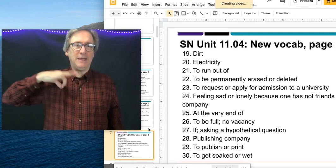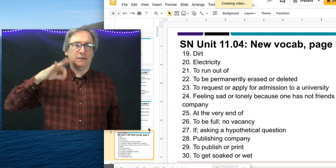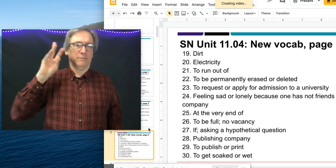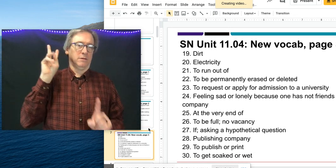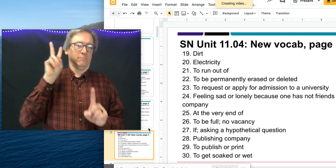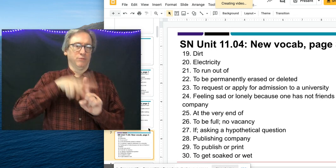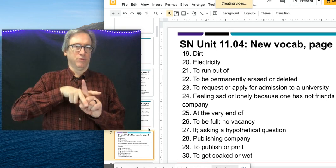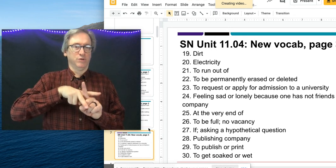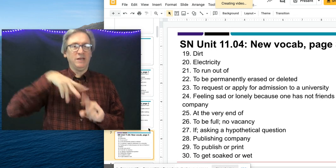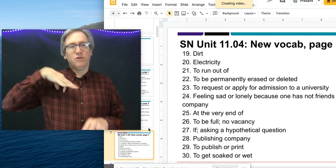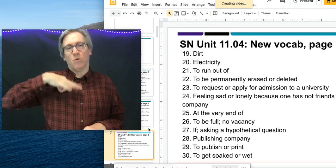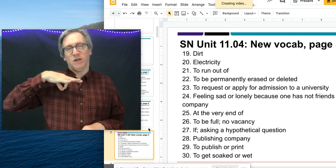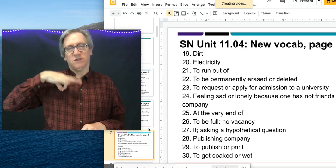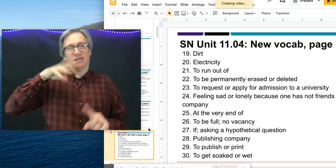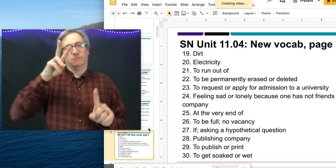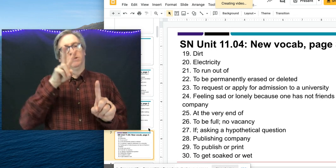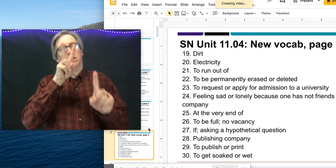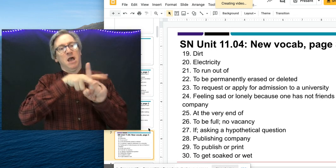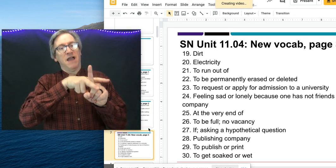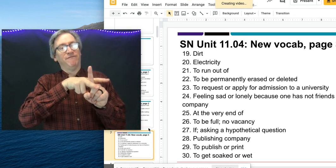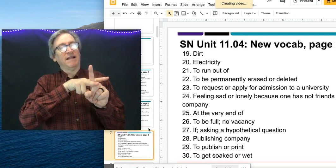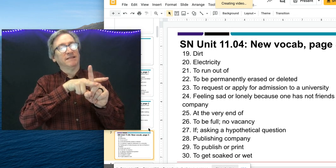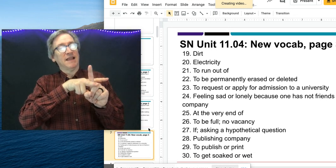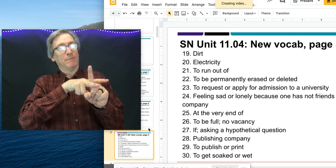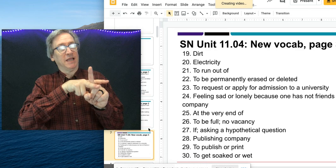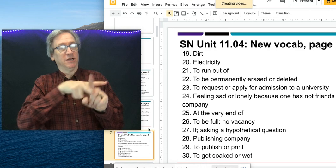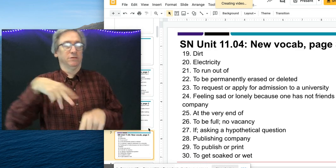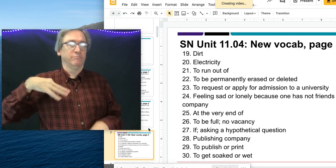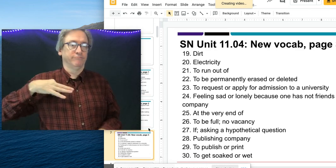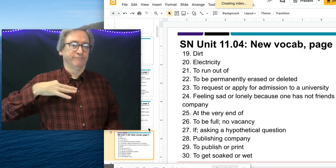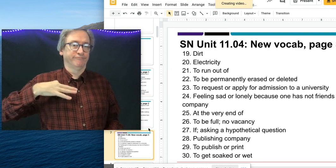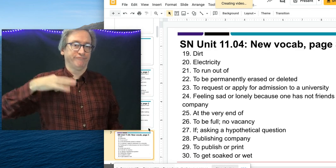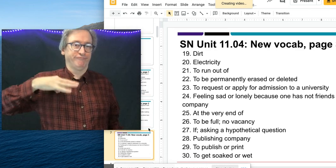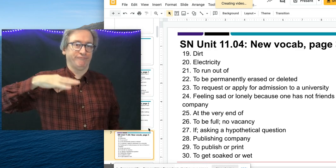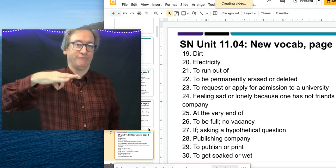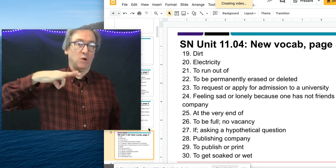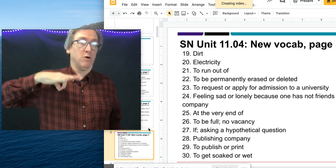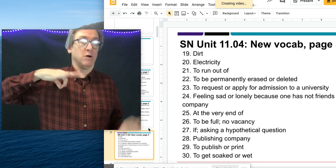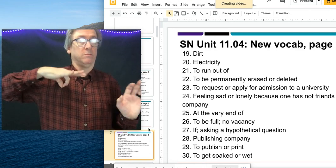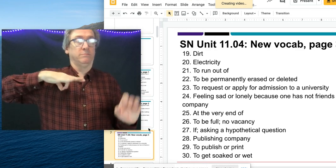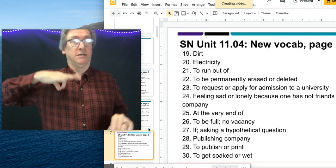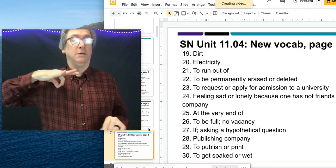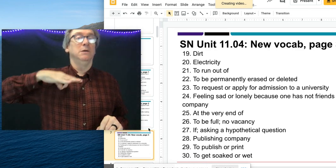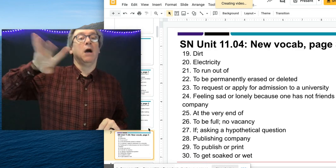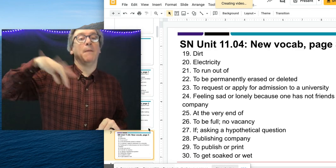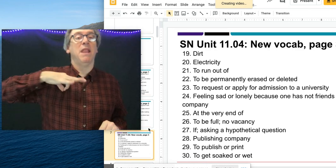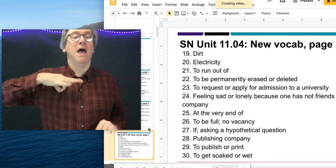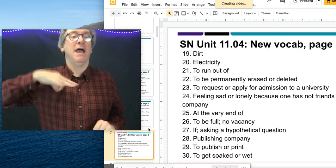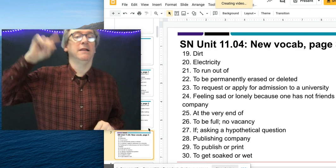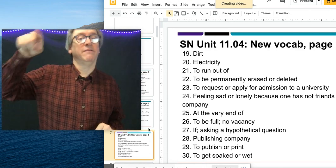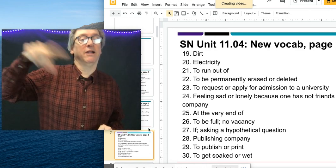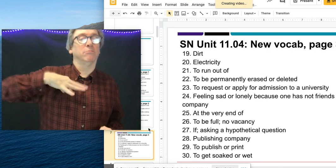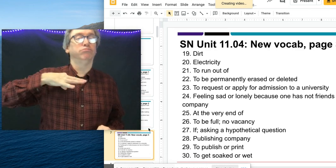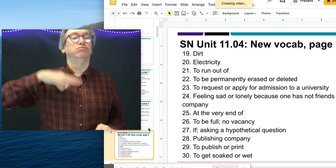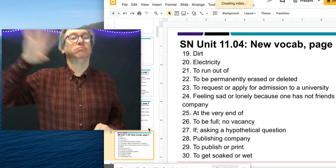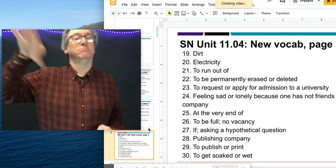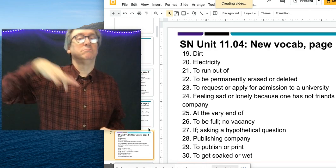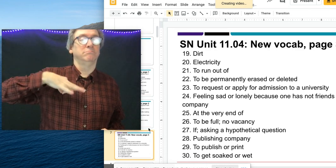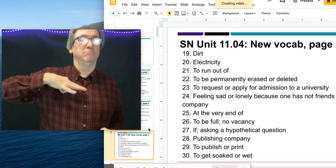pick me. So either one you'll see. I filed an application or applied